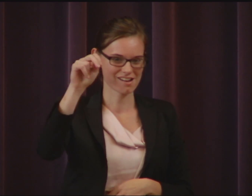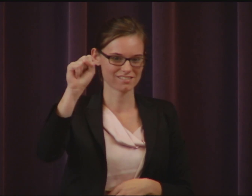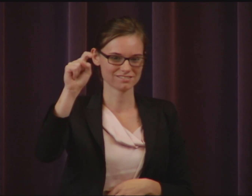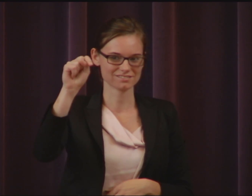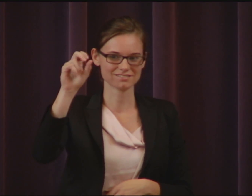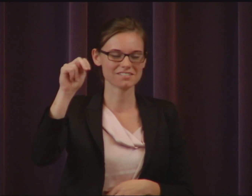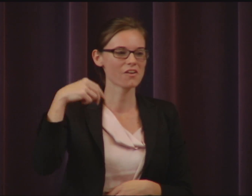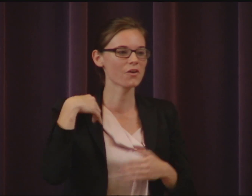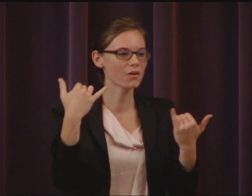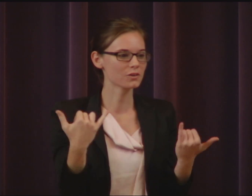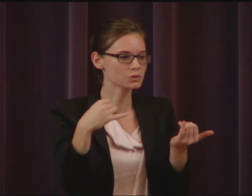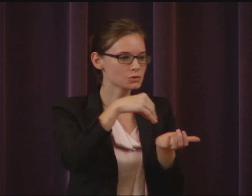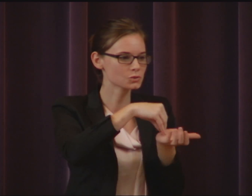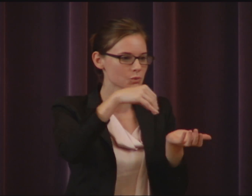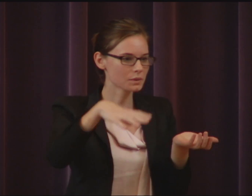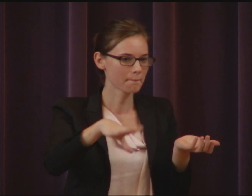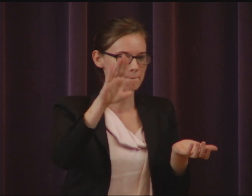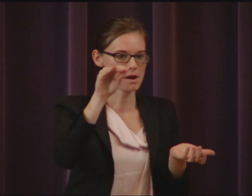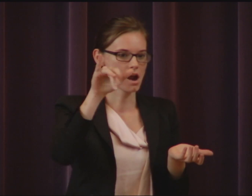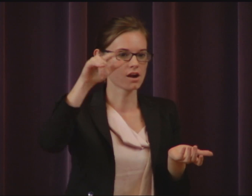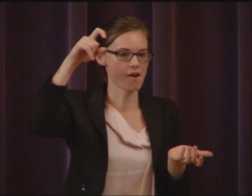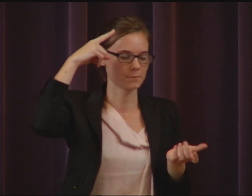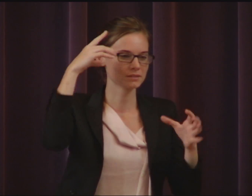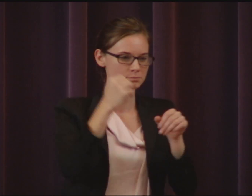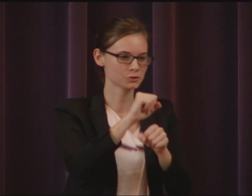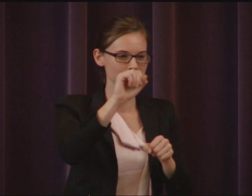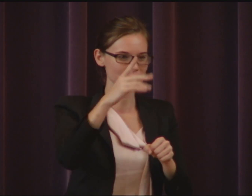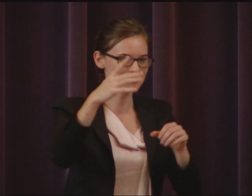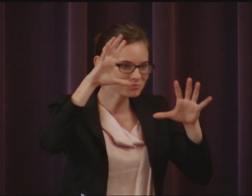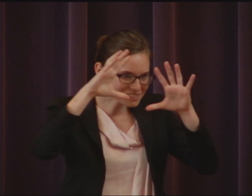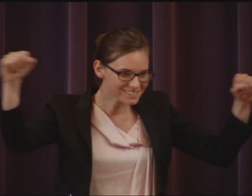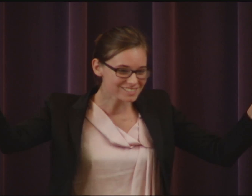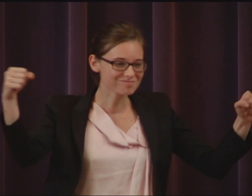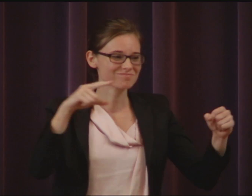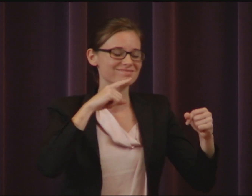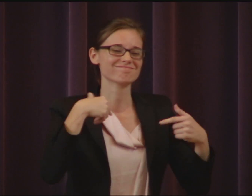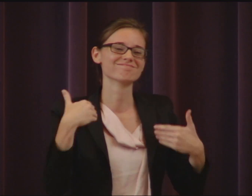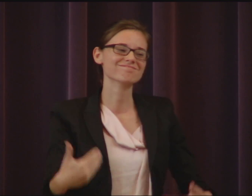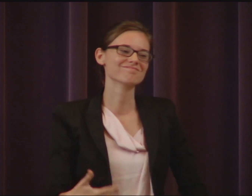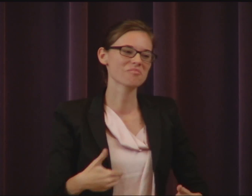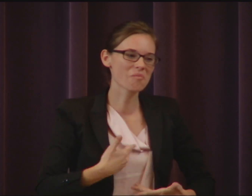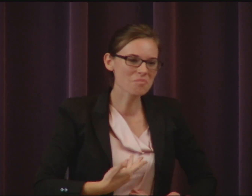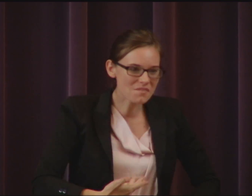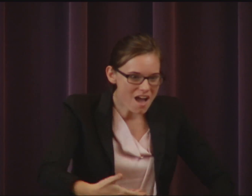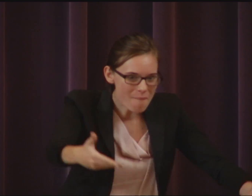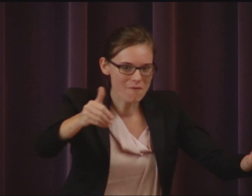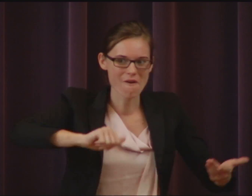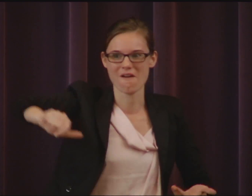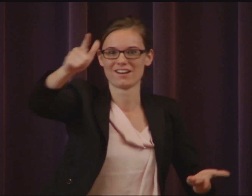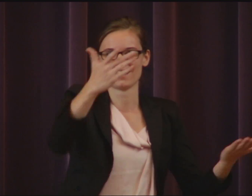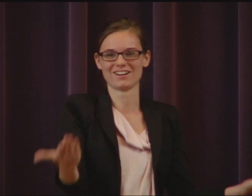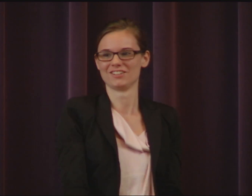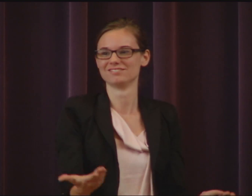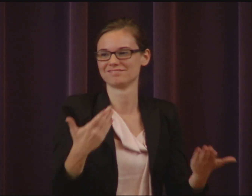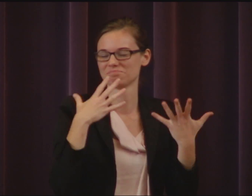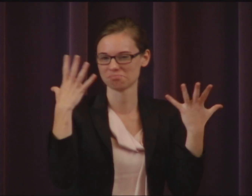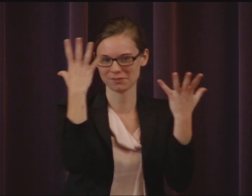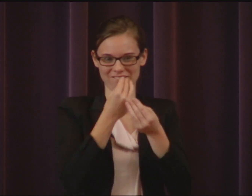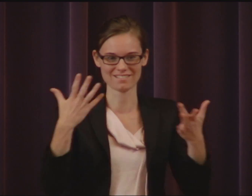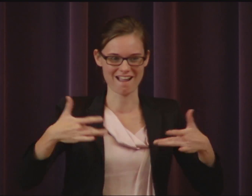My name is Stephanie Johnson, and I'm currently the president for the student body government. I'd like to welcome all of you here